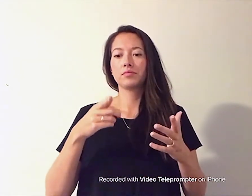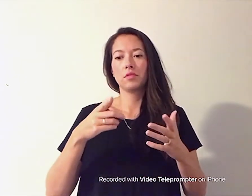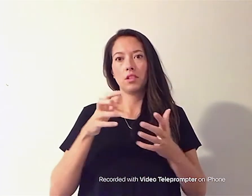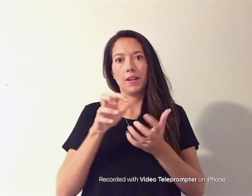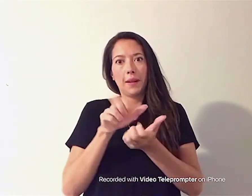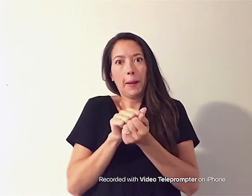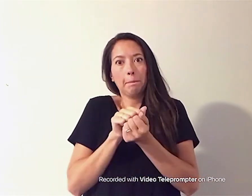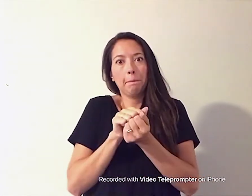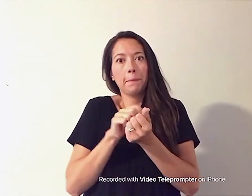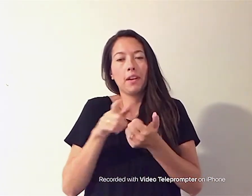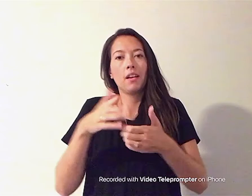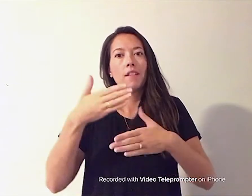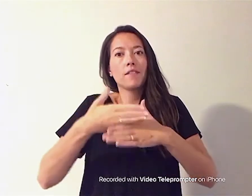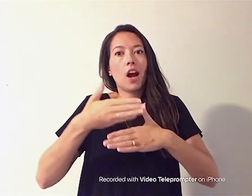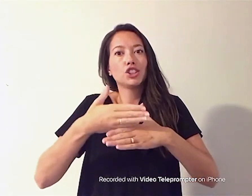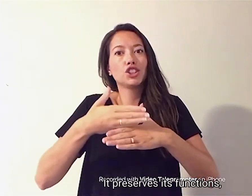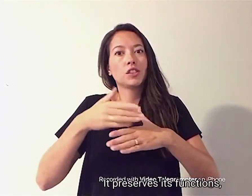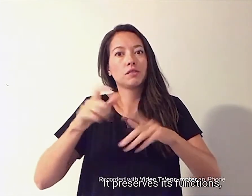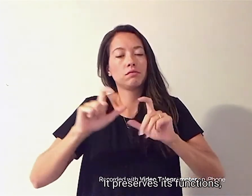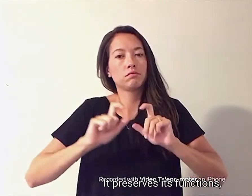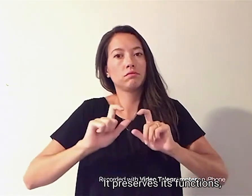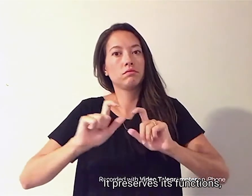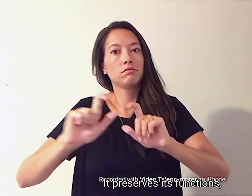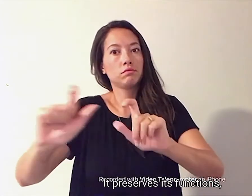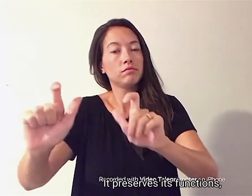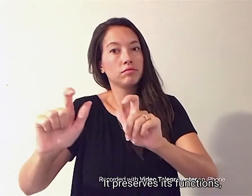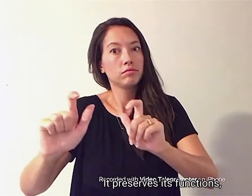Well, it preserves its functions,